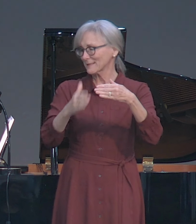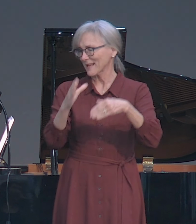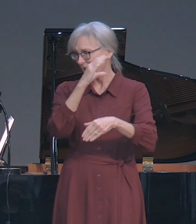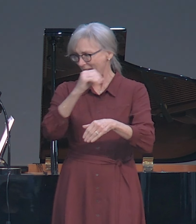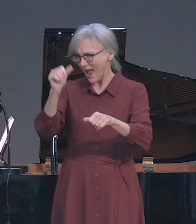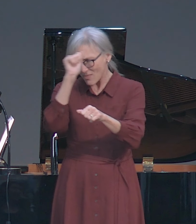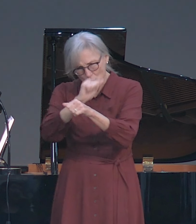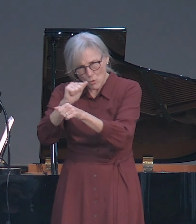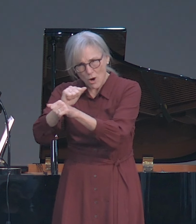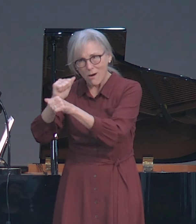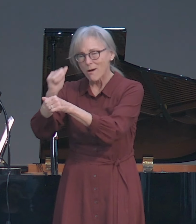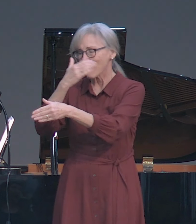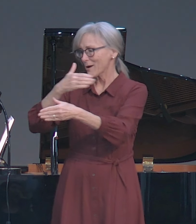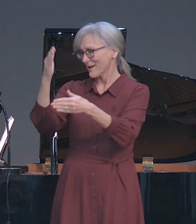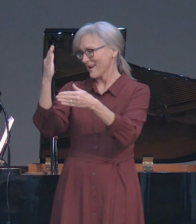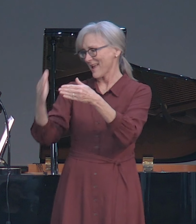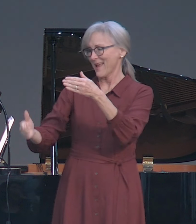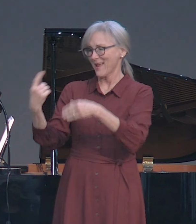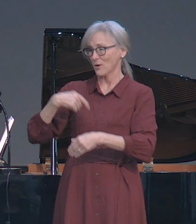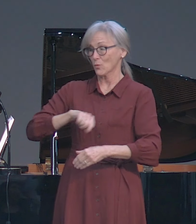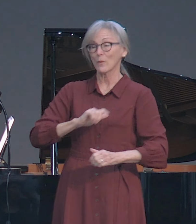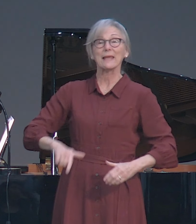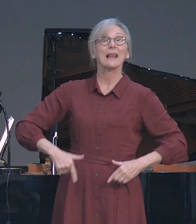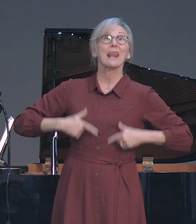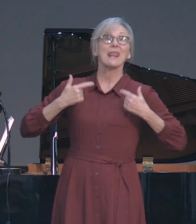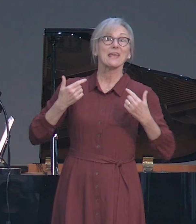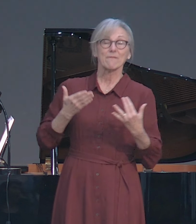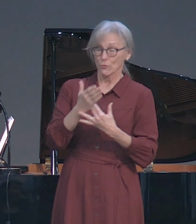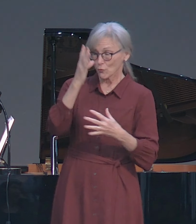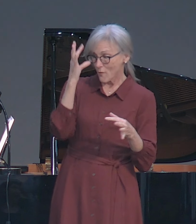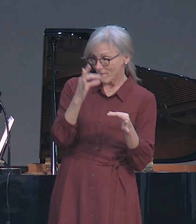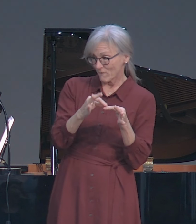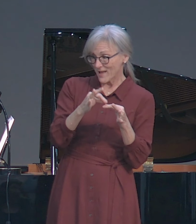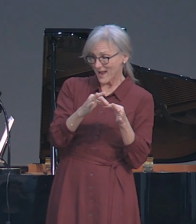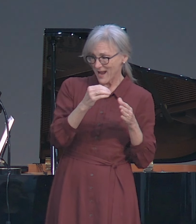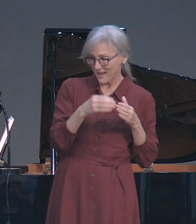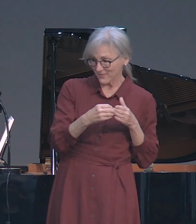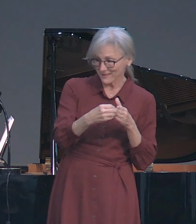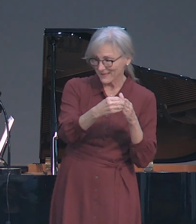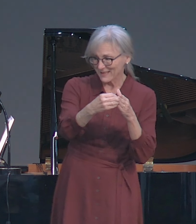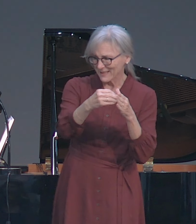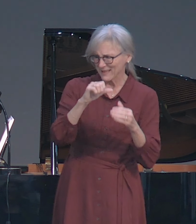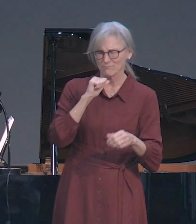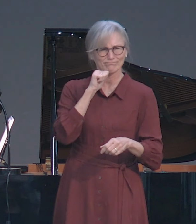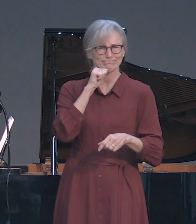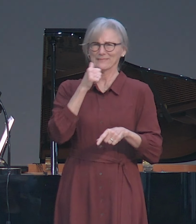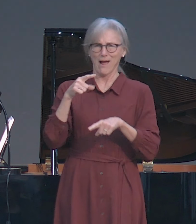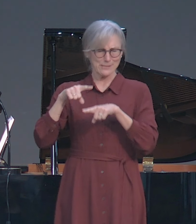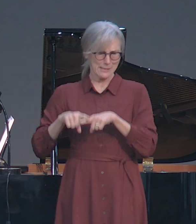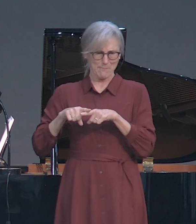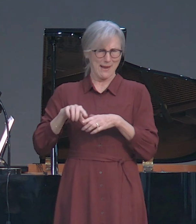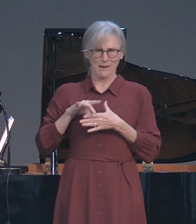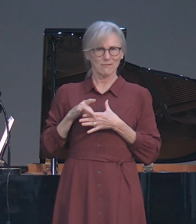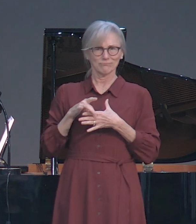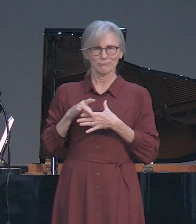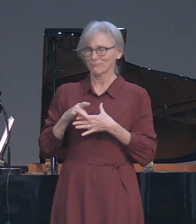work is done. We'll walk by faith and not by